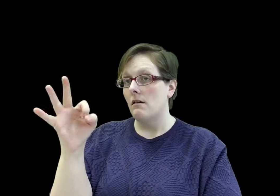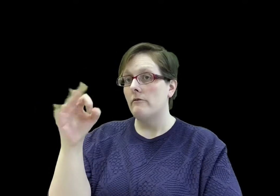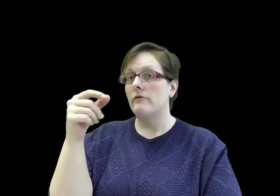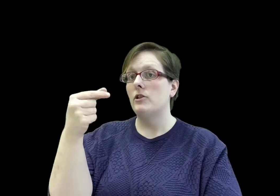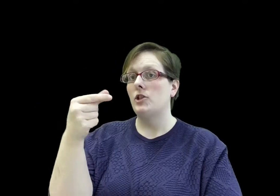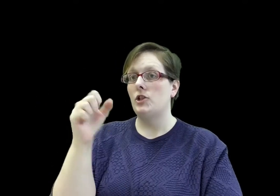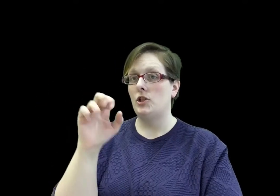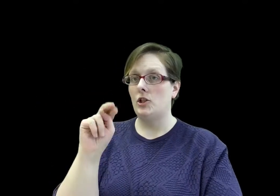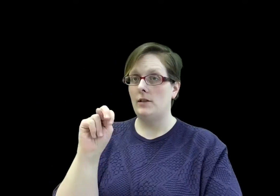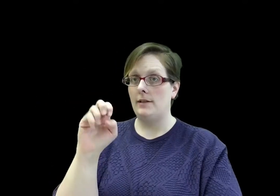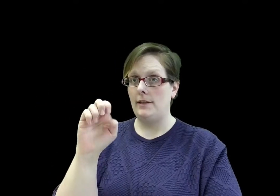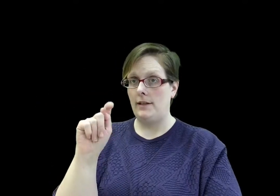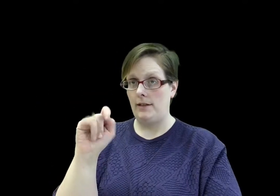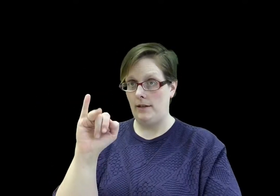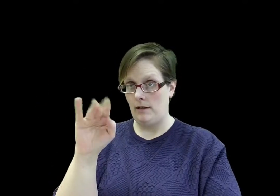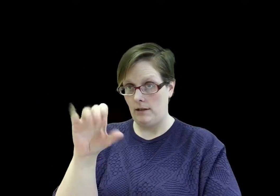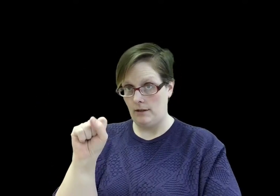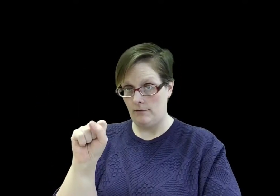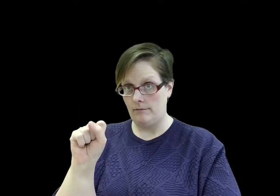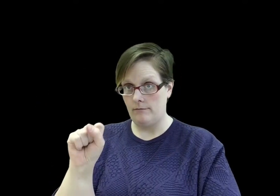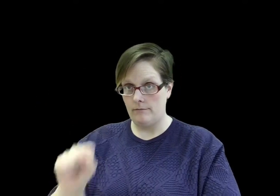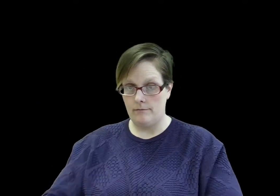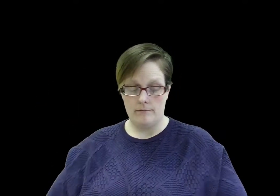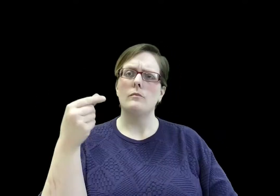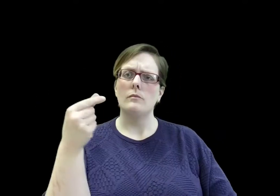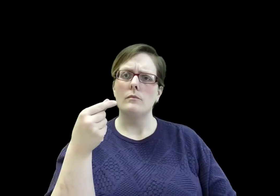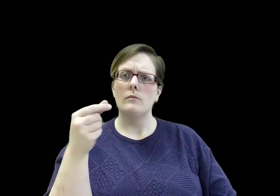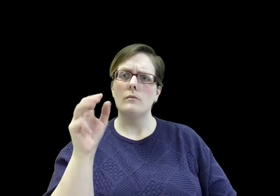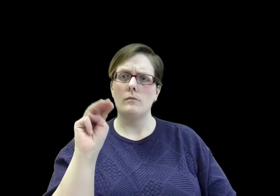became known as the father of genetics.